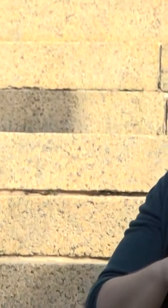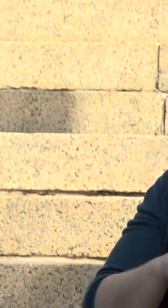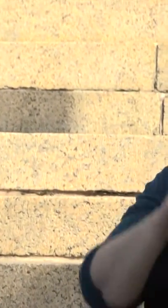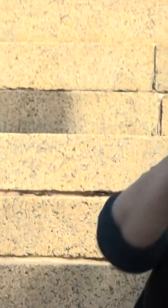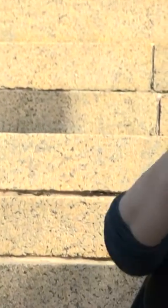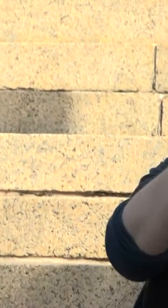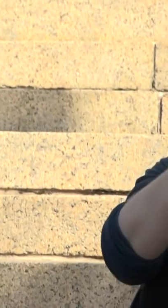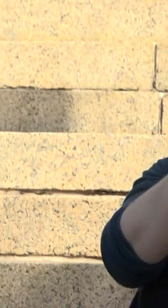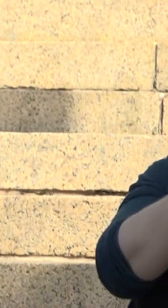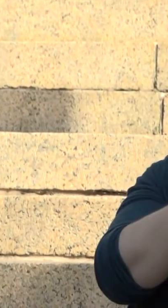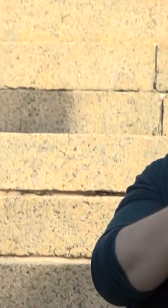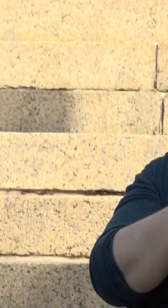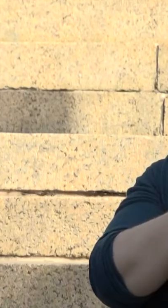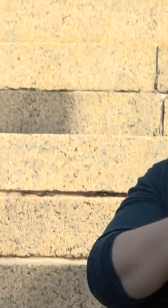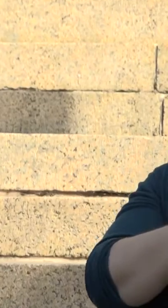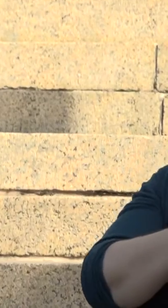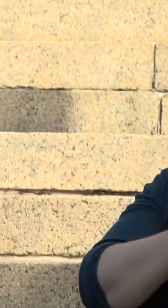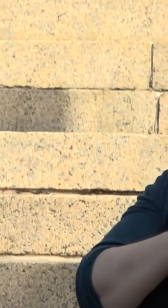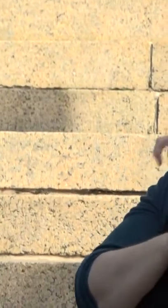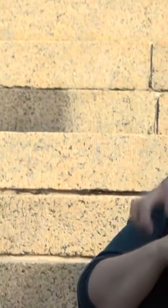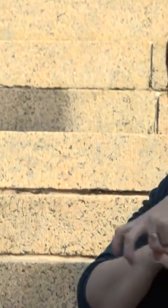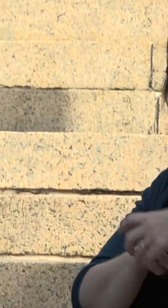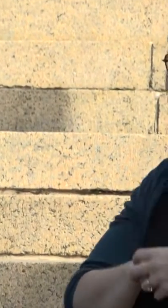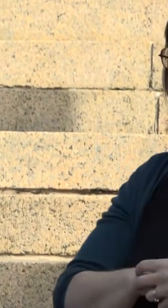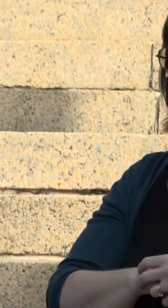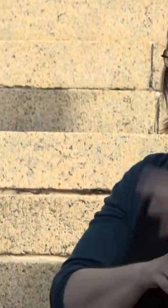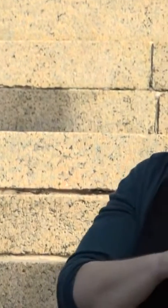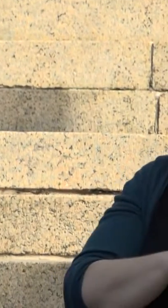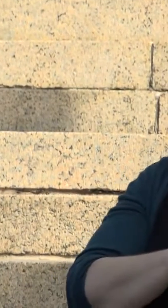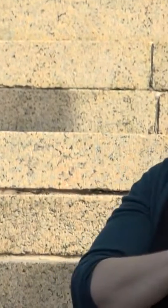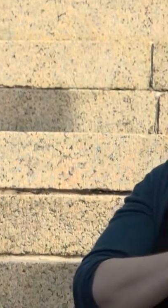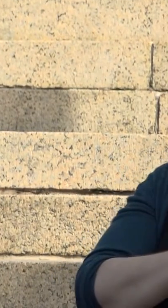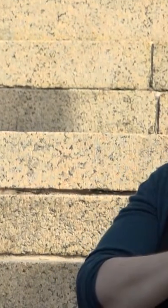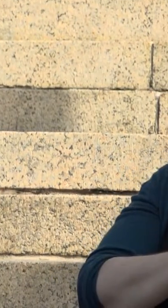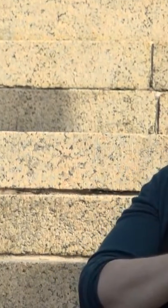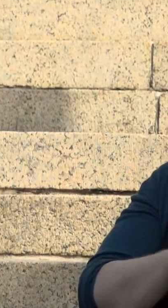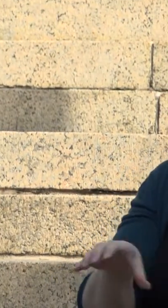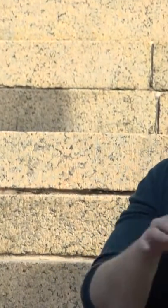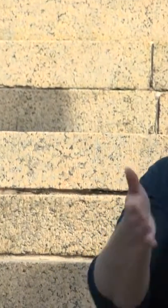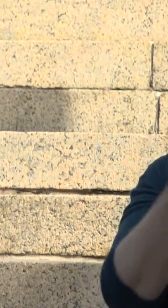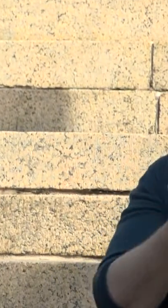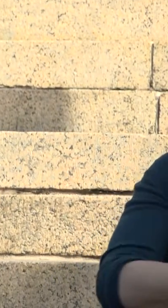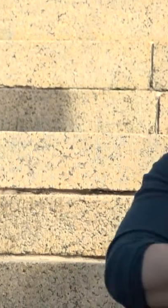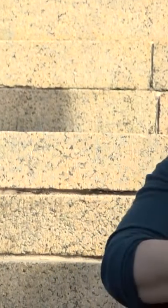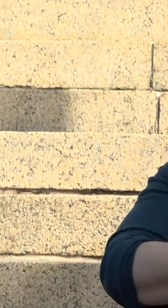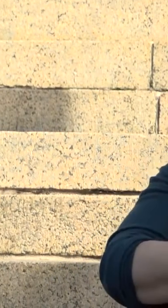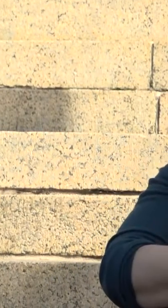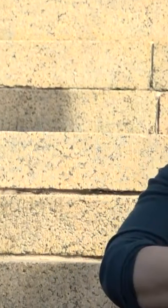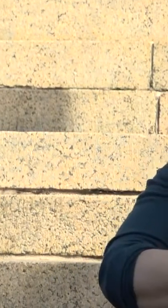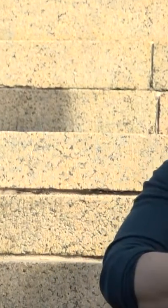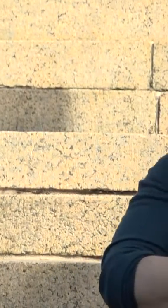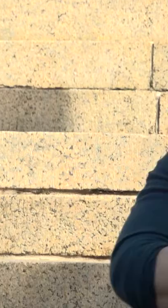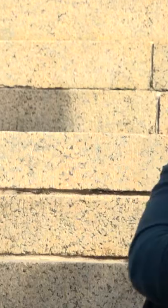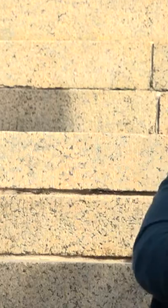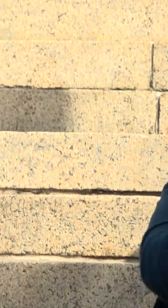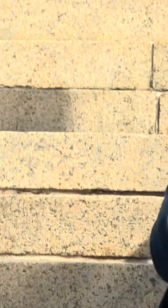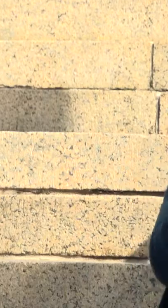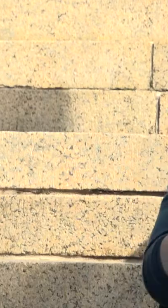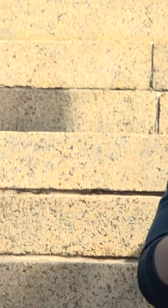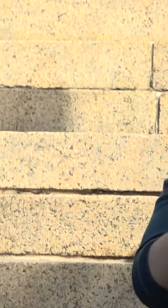work my way down. And at that point, Marty did that. And about 20 minutes later, he called